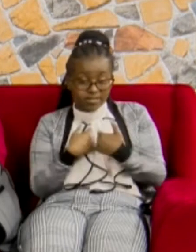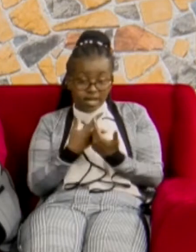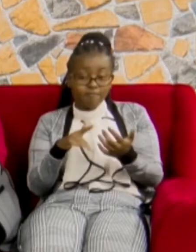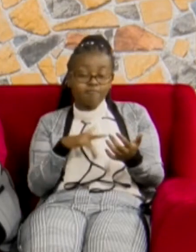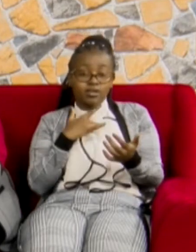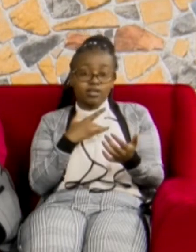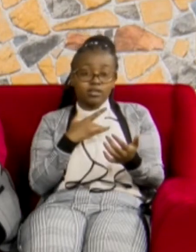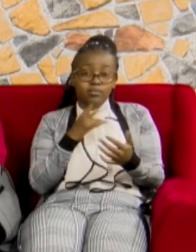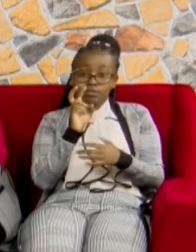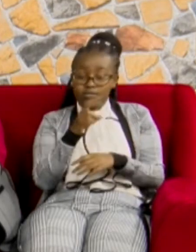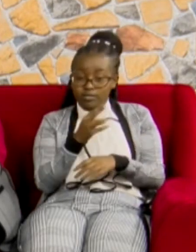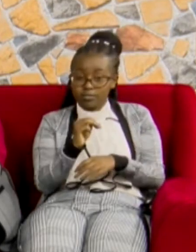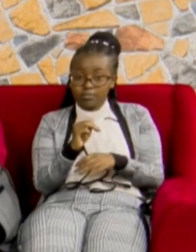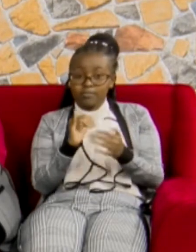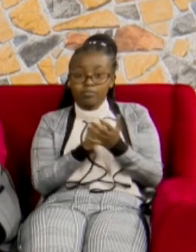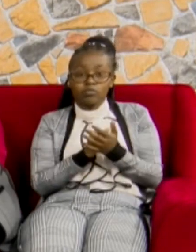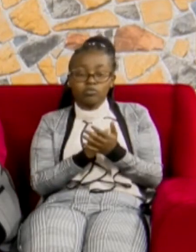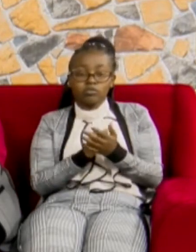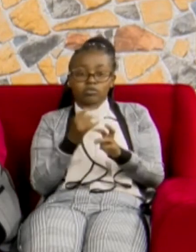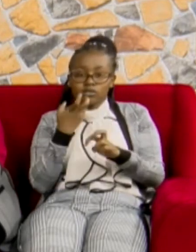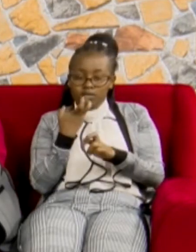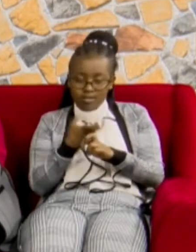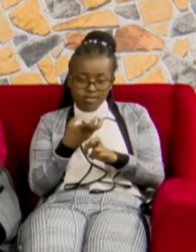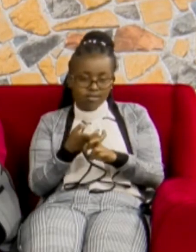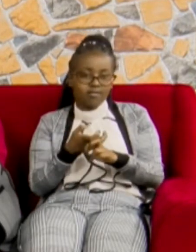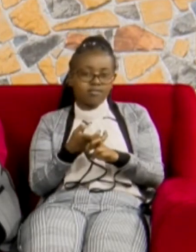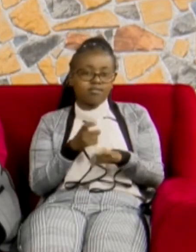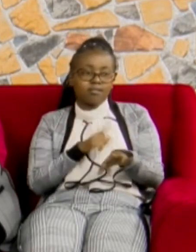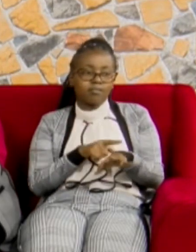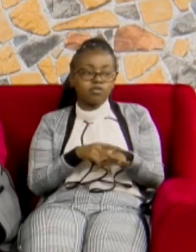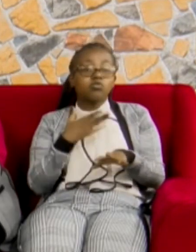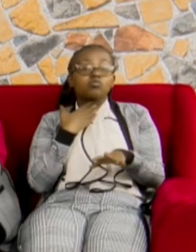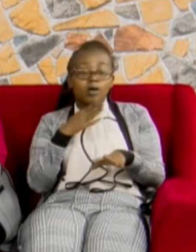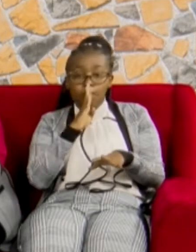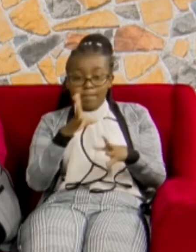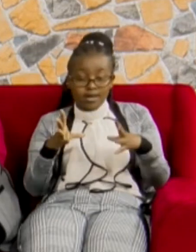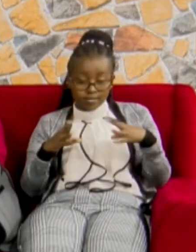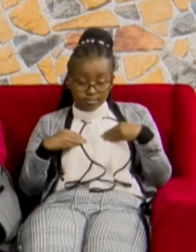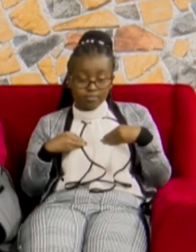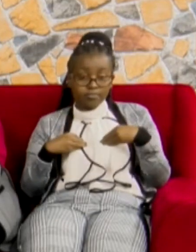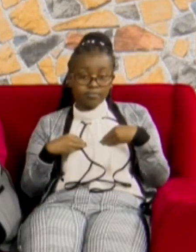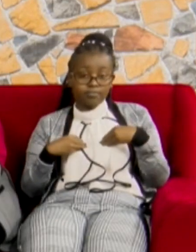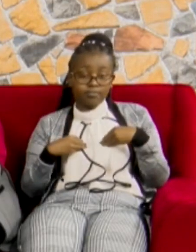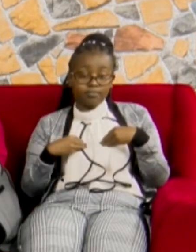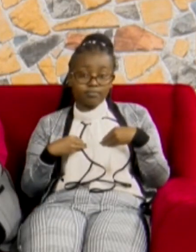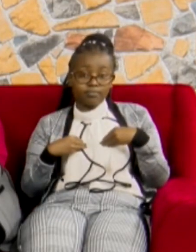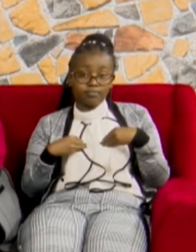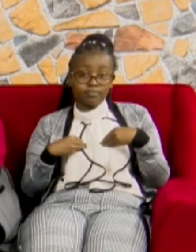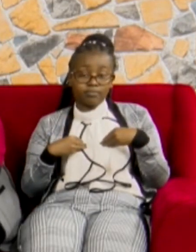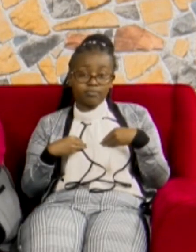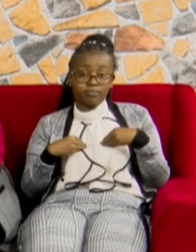felt when I was seeing them that was a tough age, because they want to be accepted, they want to have friends,